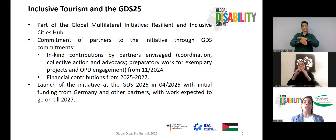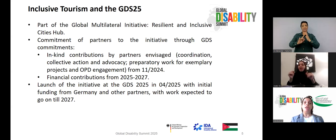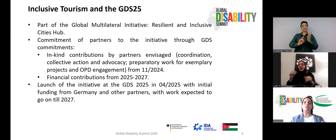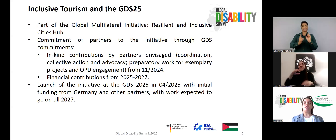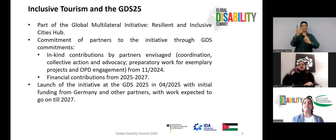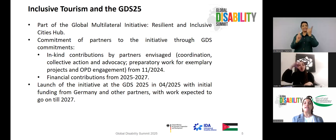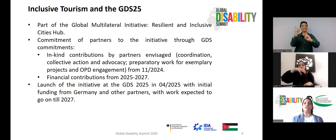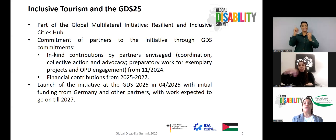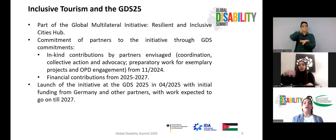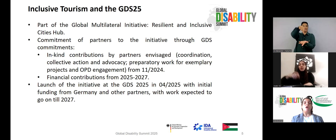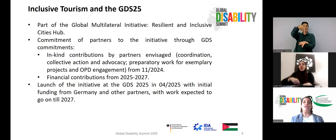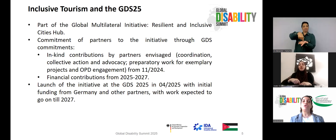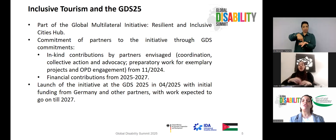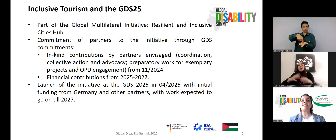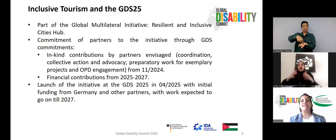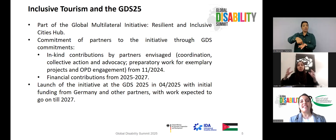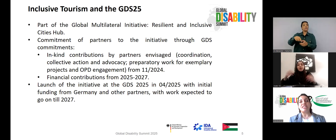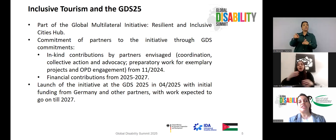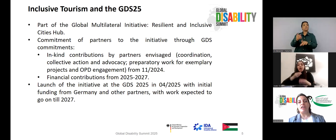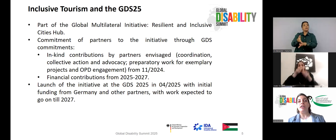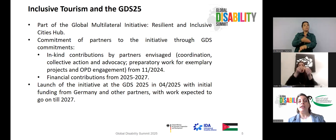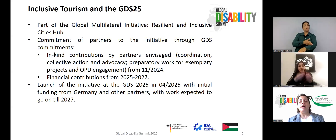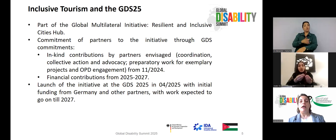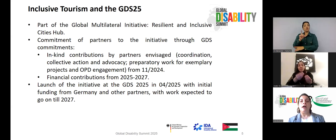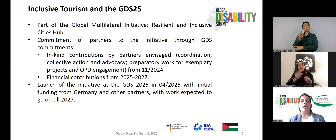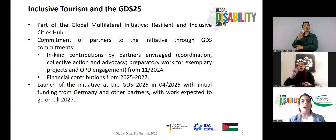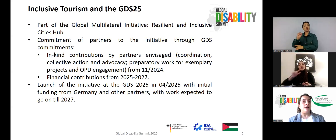earlier in the presentation, the increased disaster